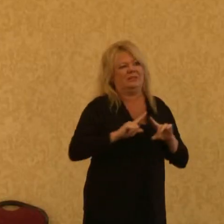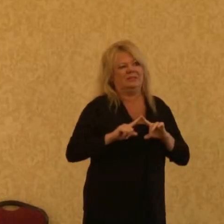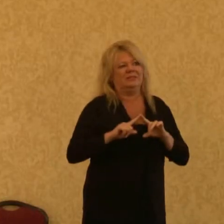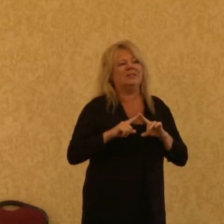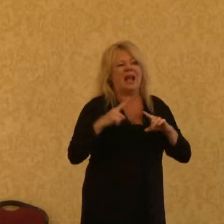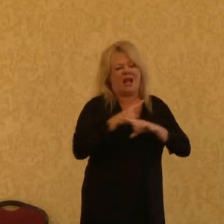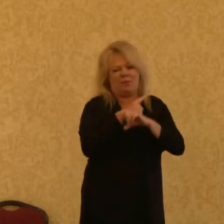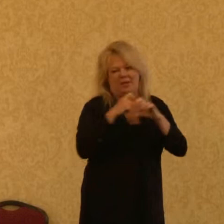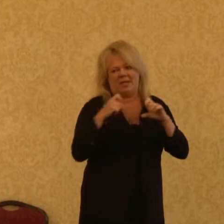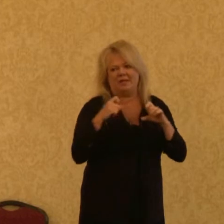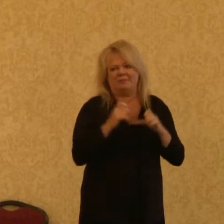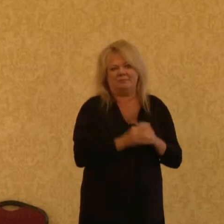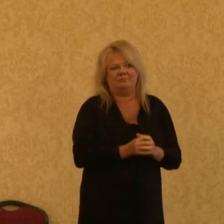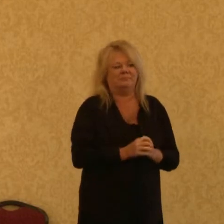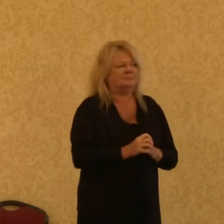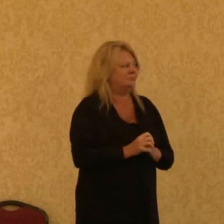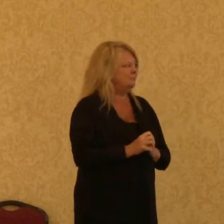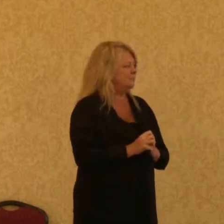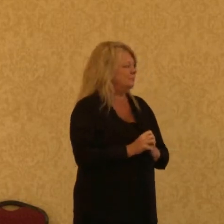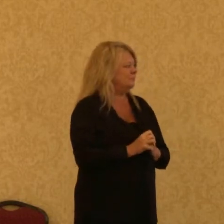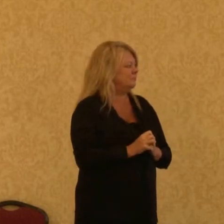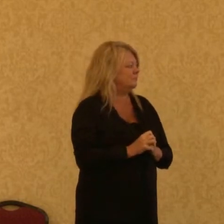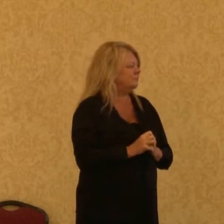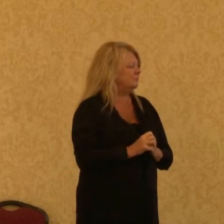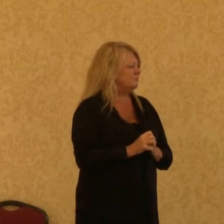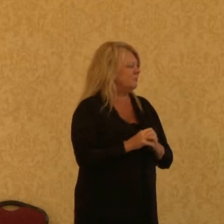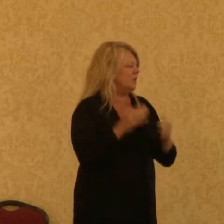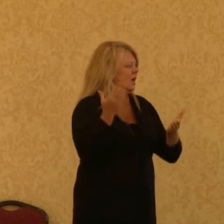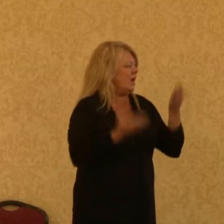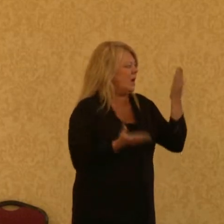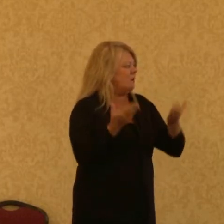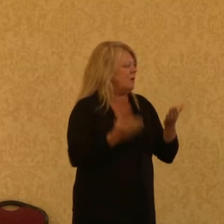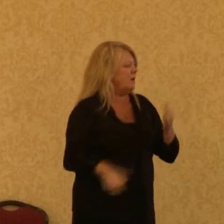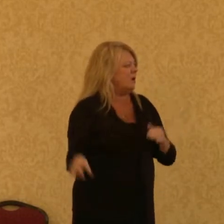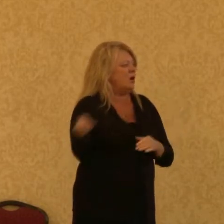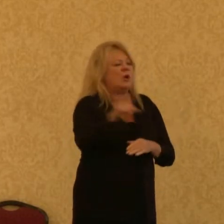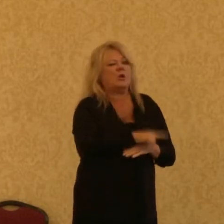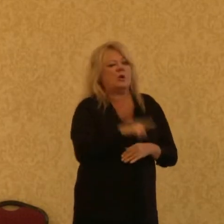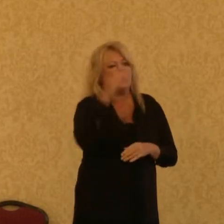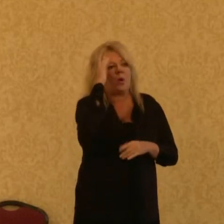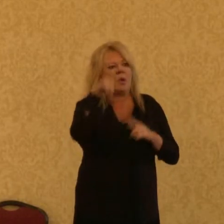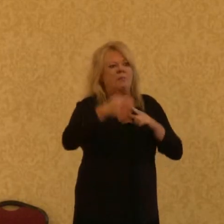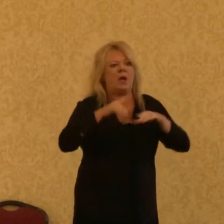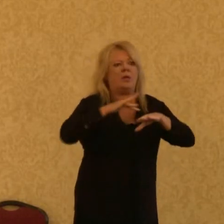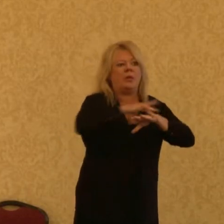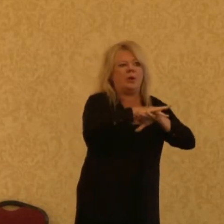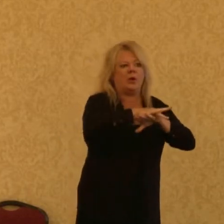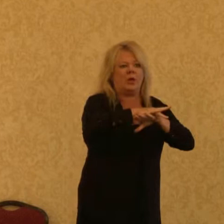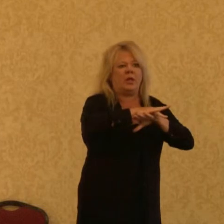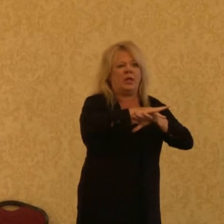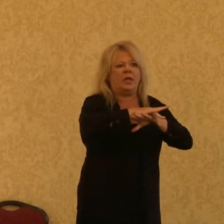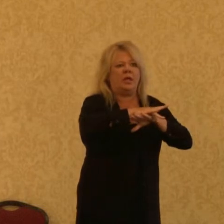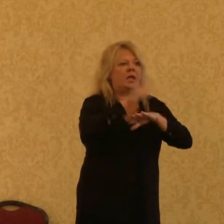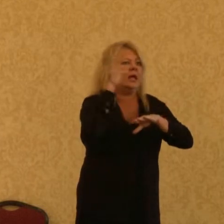effective. It's culturally unfamiliar, and it's just not the way to do it.